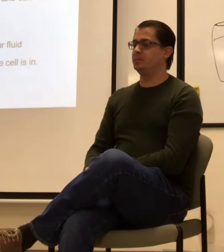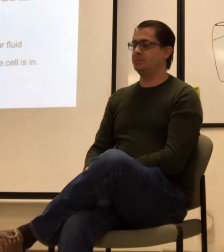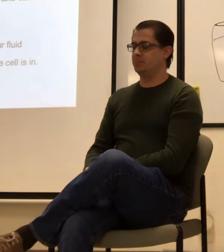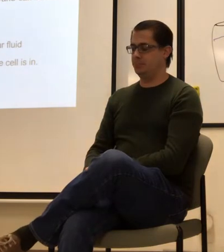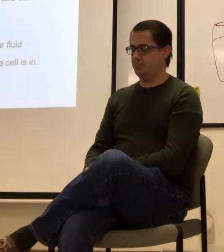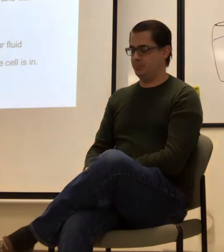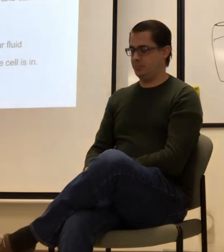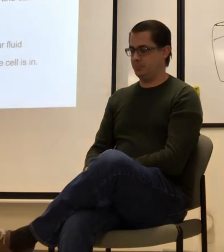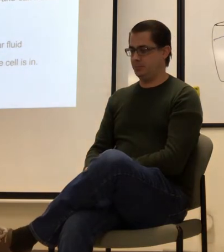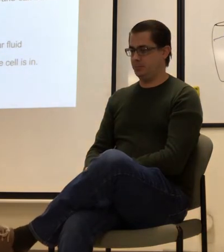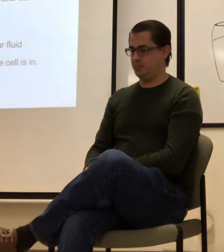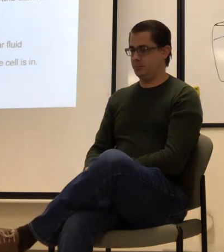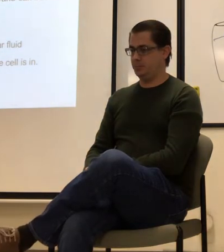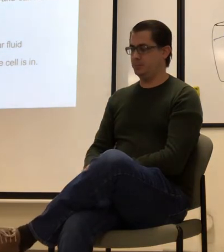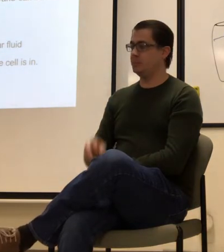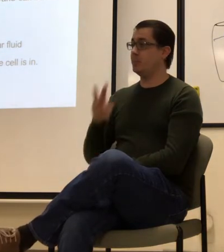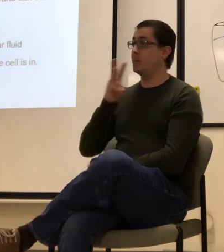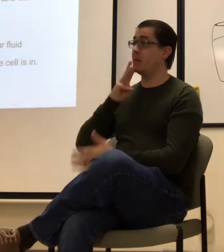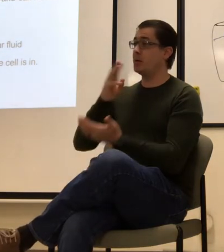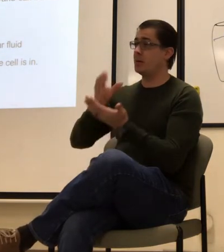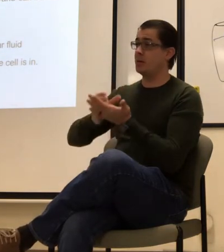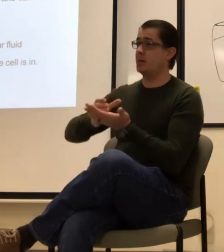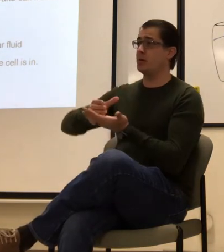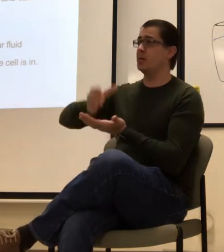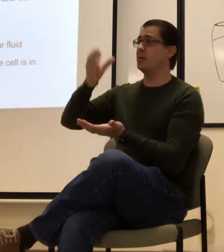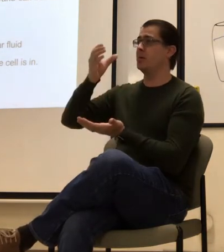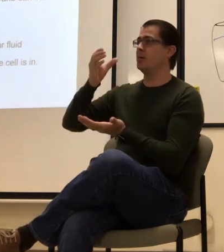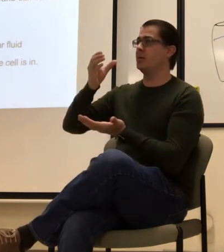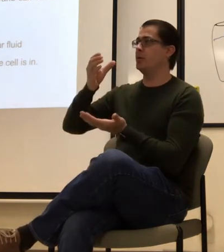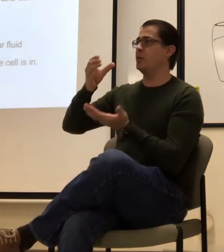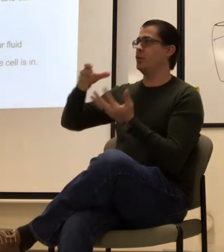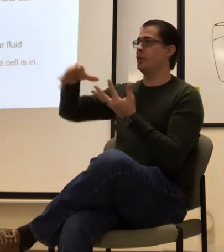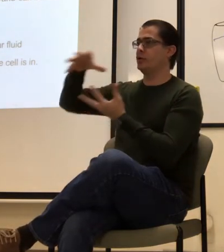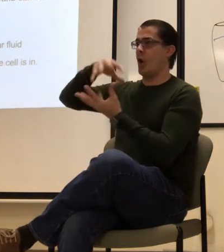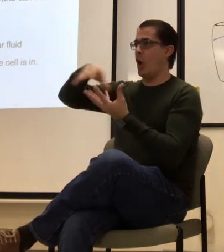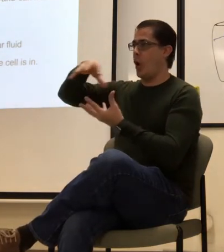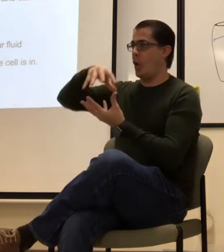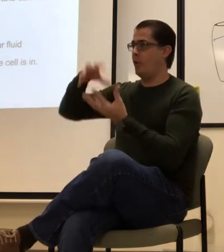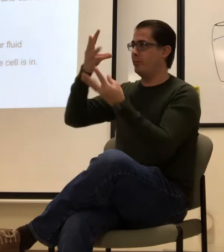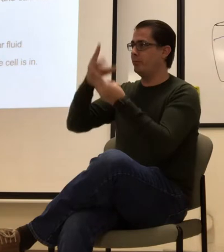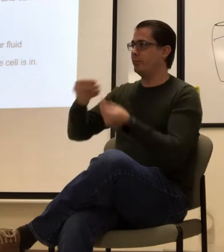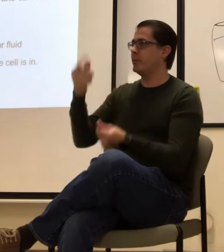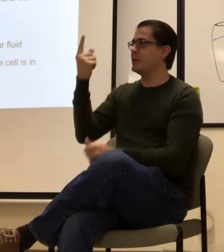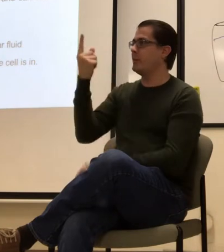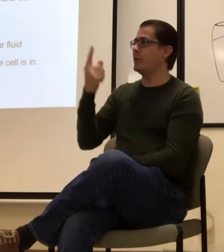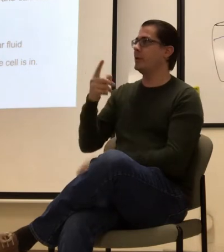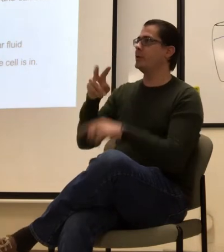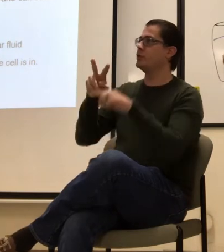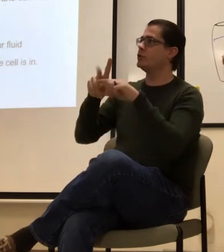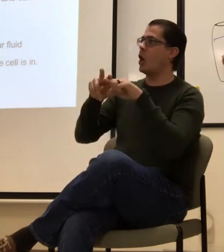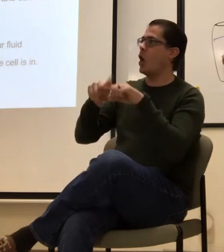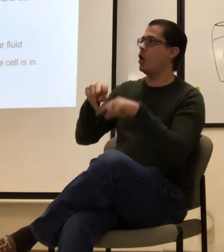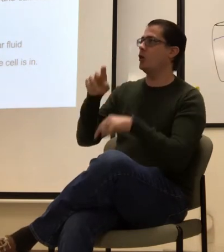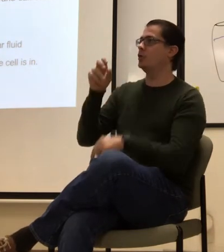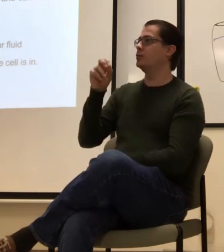A beaker of water, and you dissolve something in it, salt or glucose.